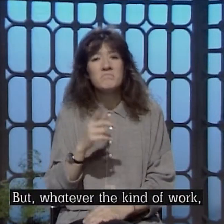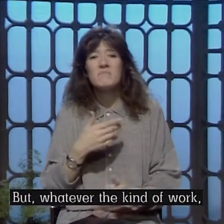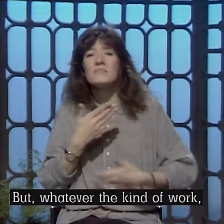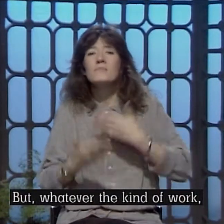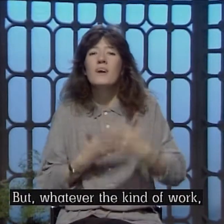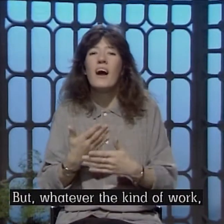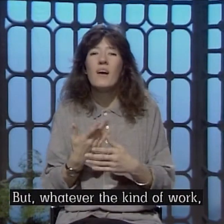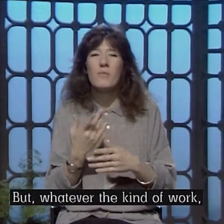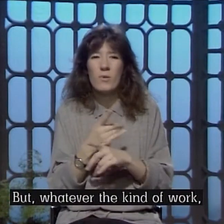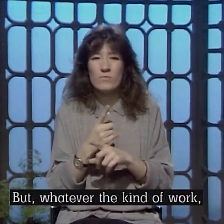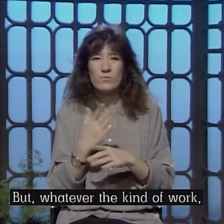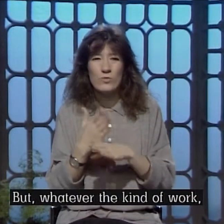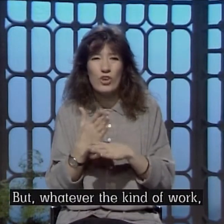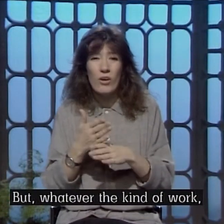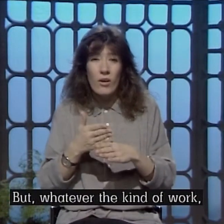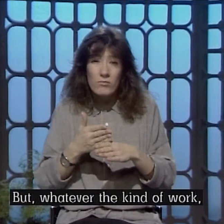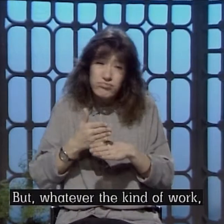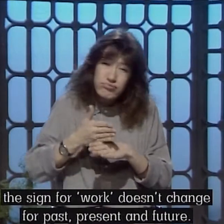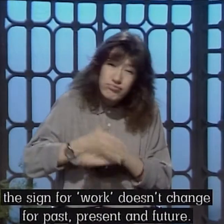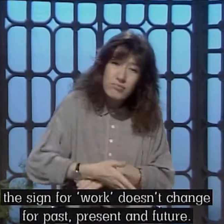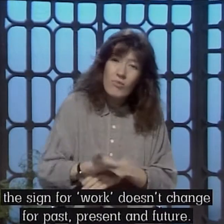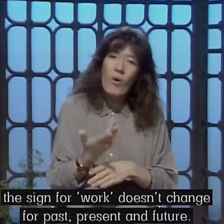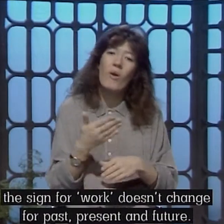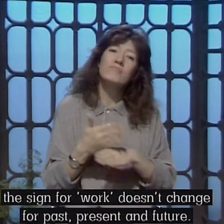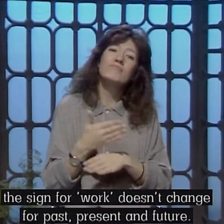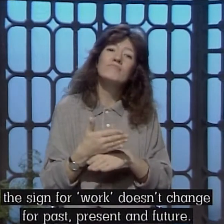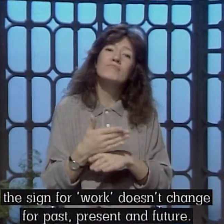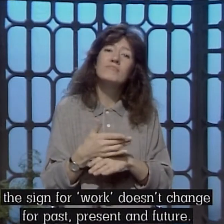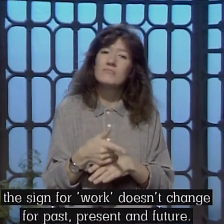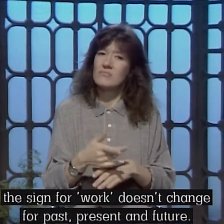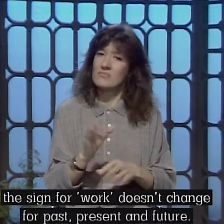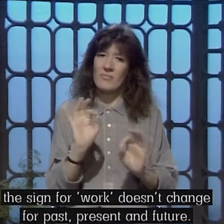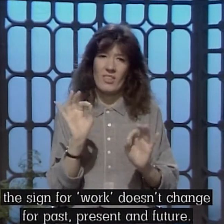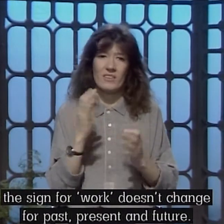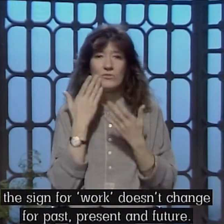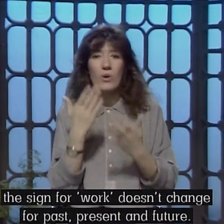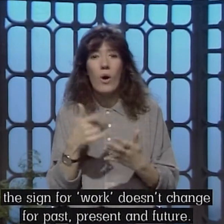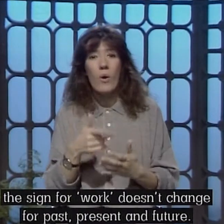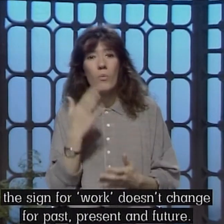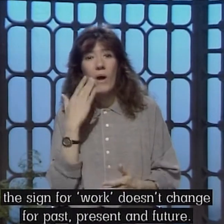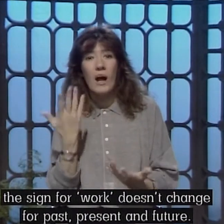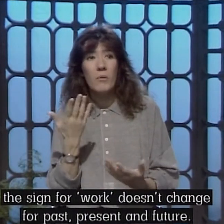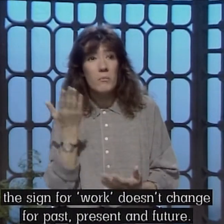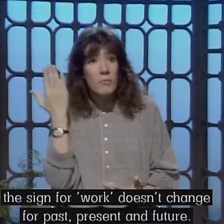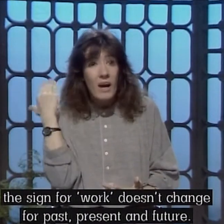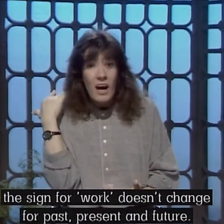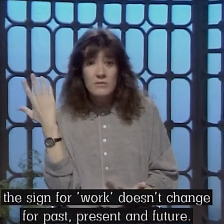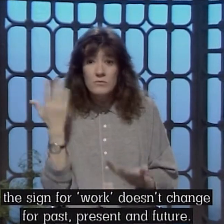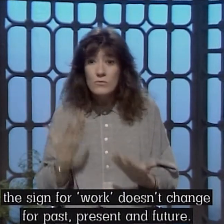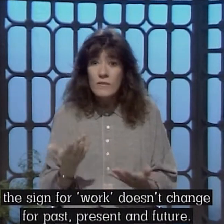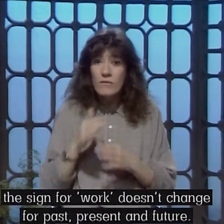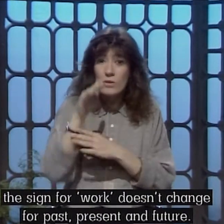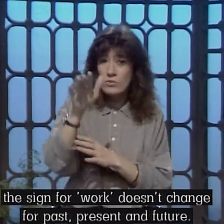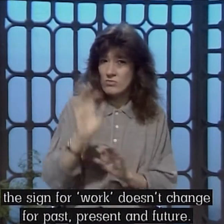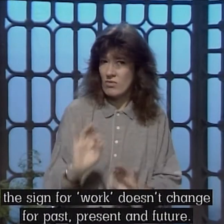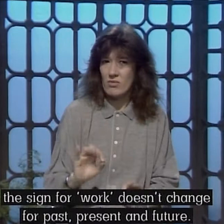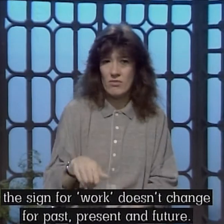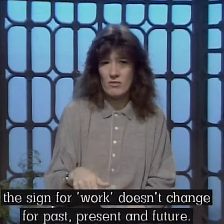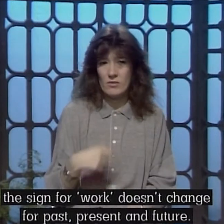But no matter what kind of work we are signing about, the sign for work doesn't change to show past, present and future.